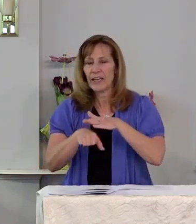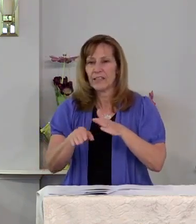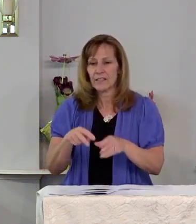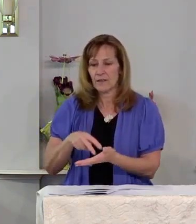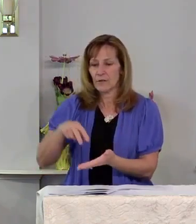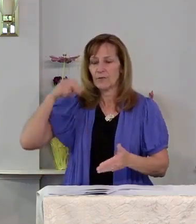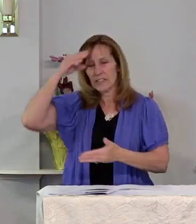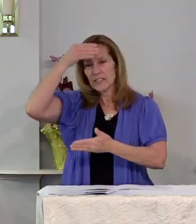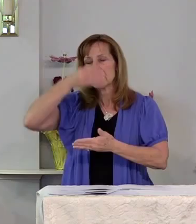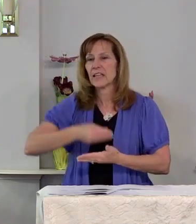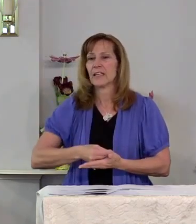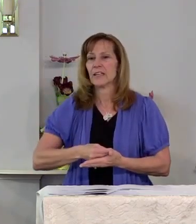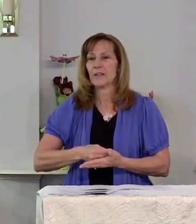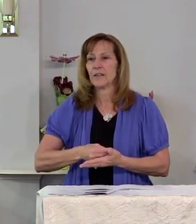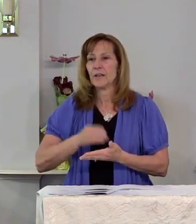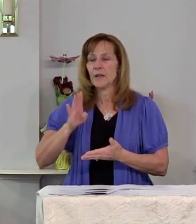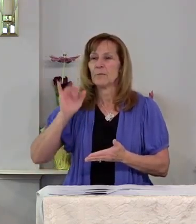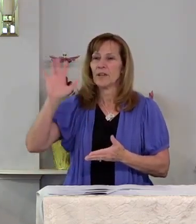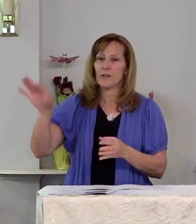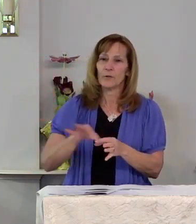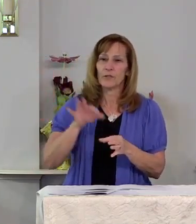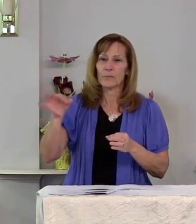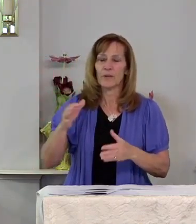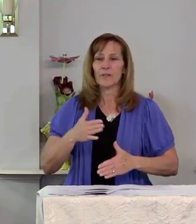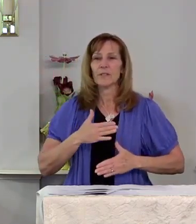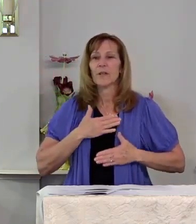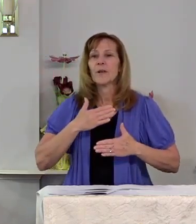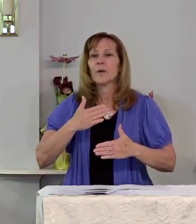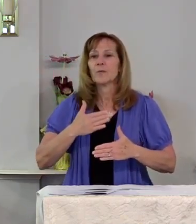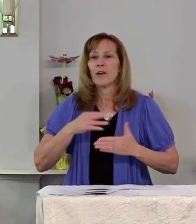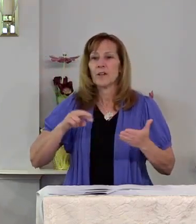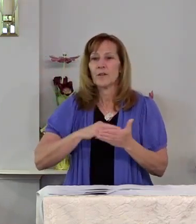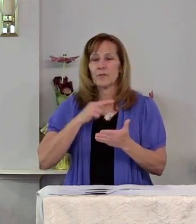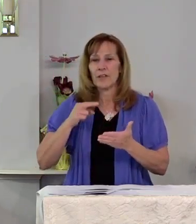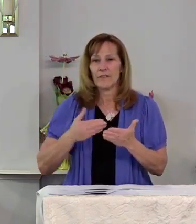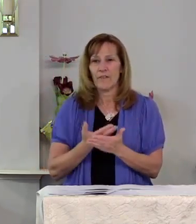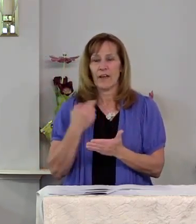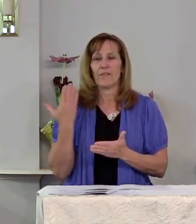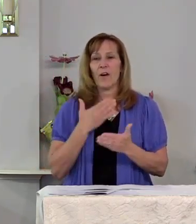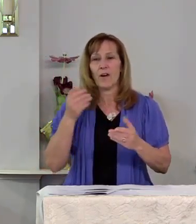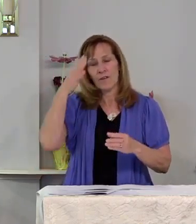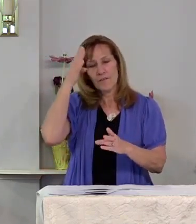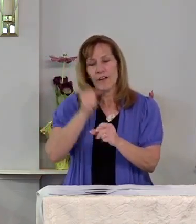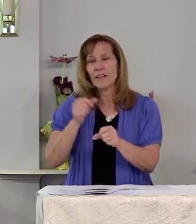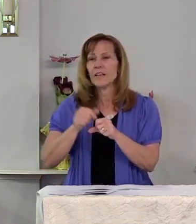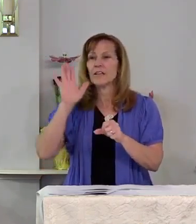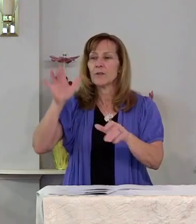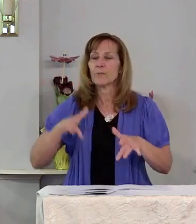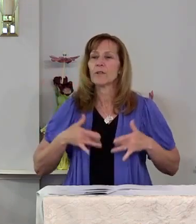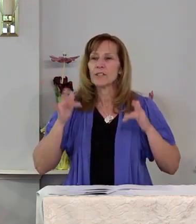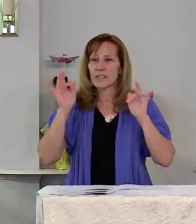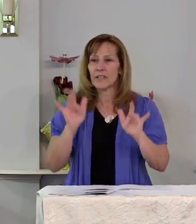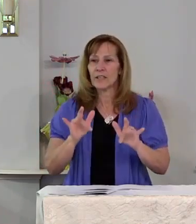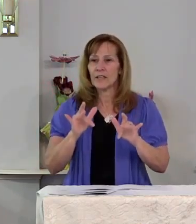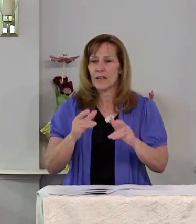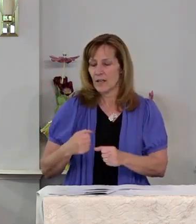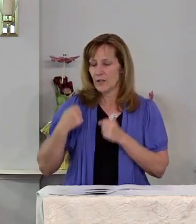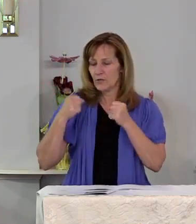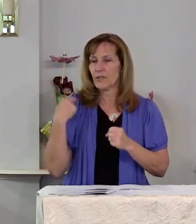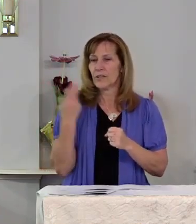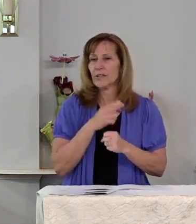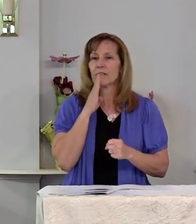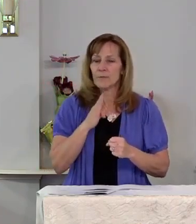Son. By your Spirit's breath, revive our faith in your mercy and strengthen